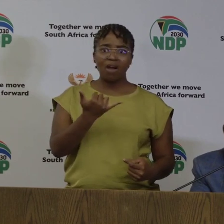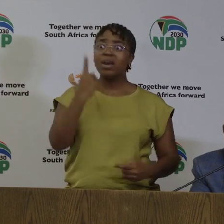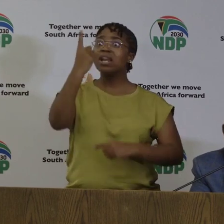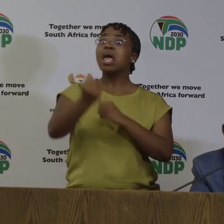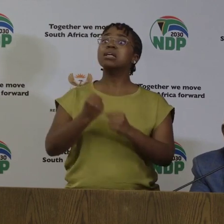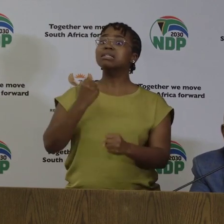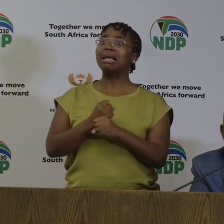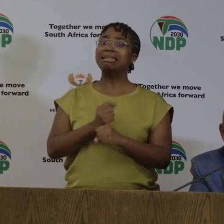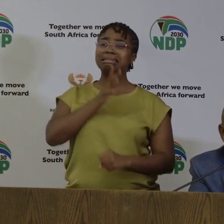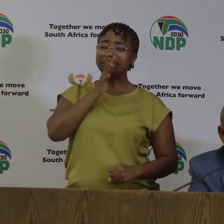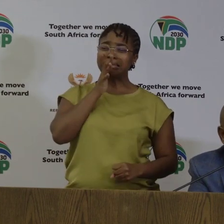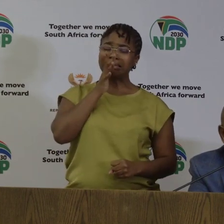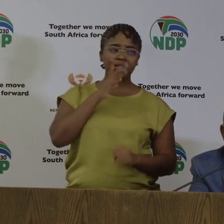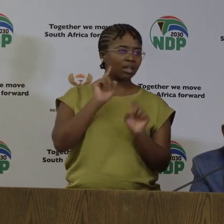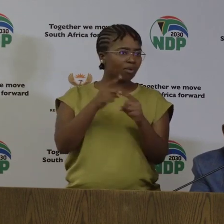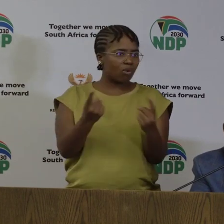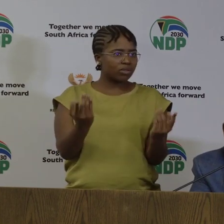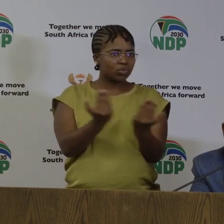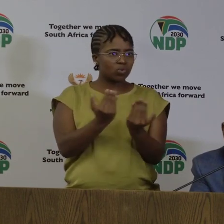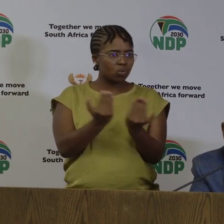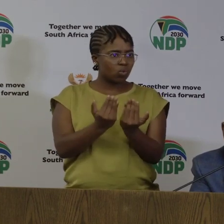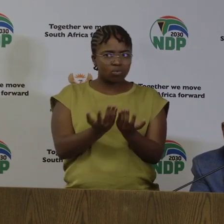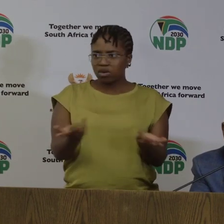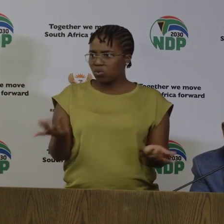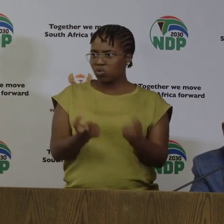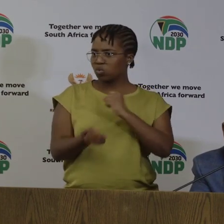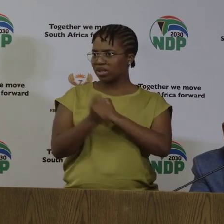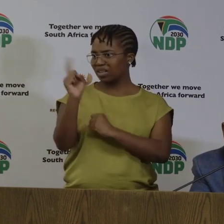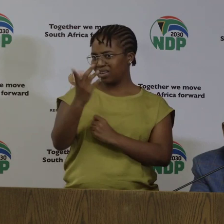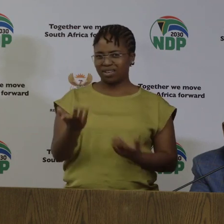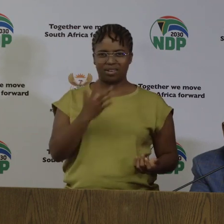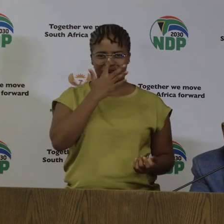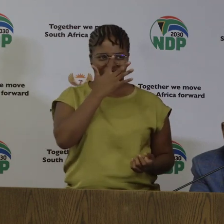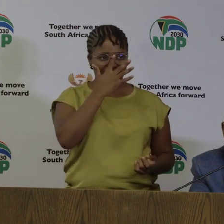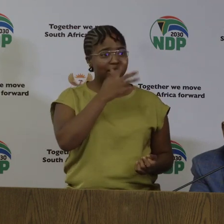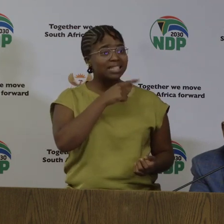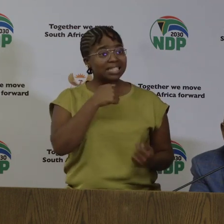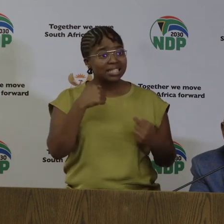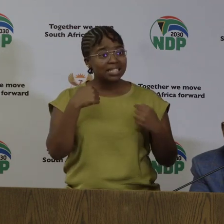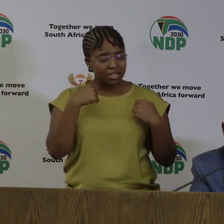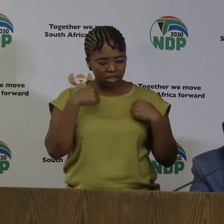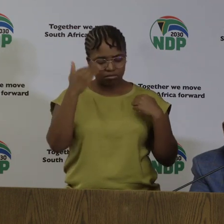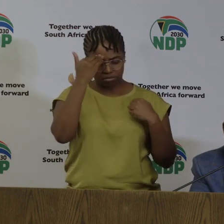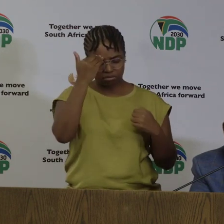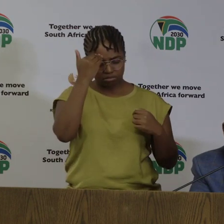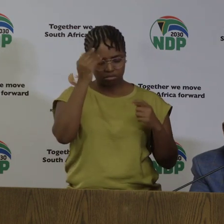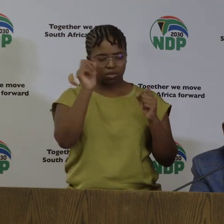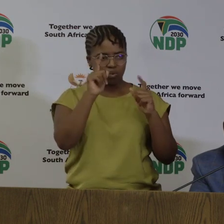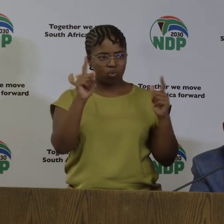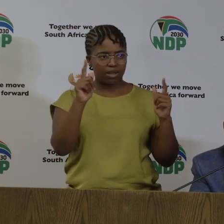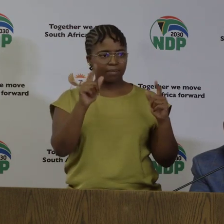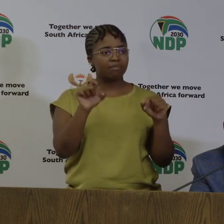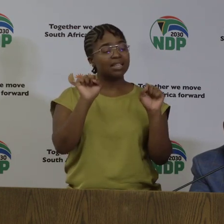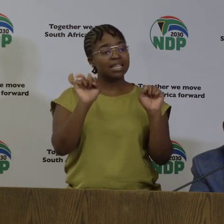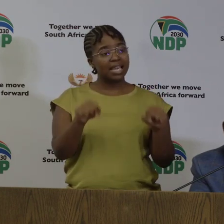students, even if school would have finished, and so on. So we are aware of that, much as